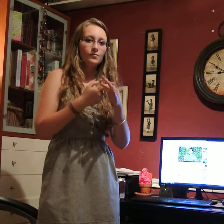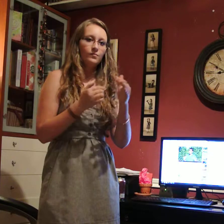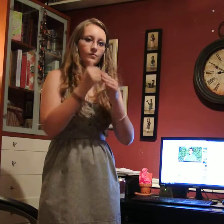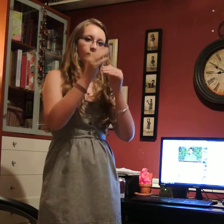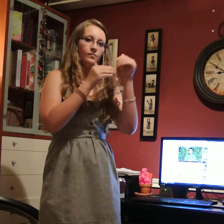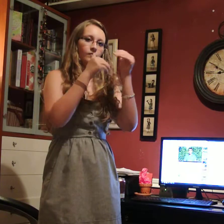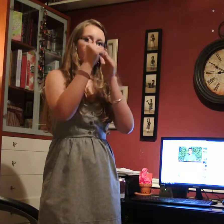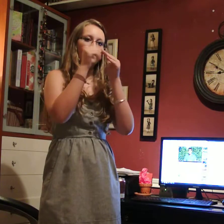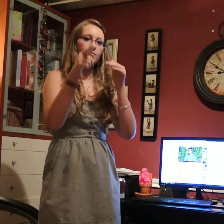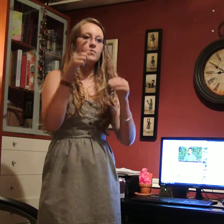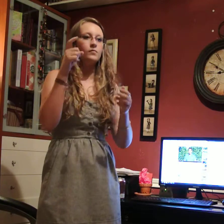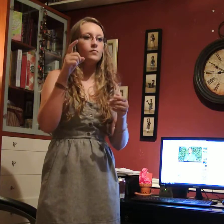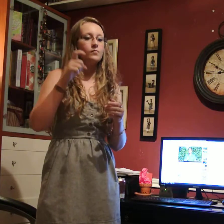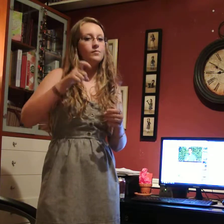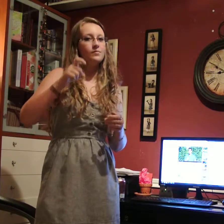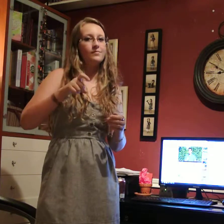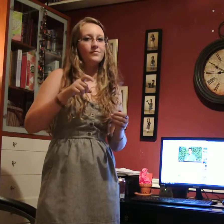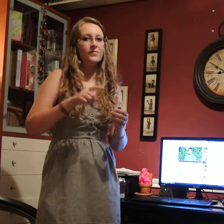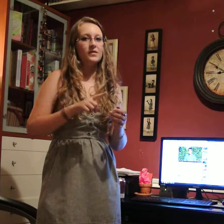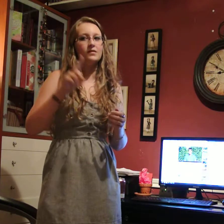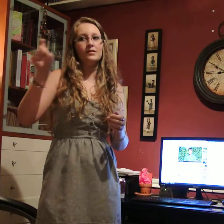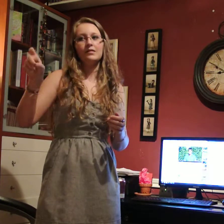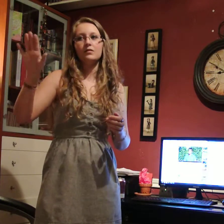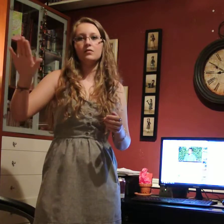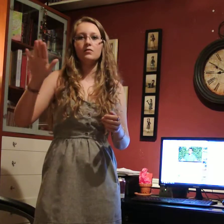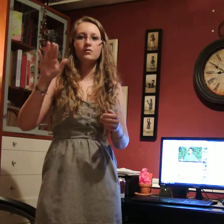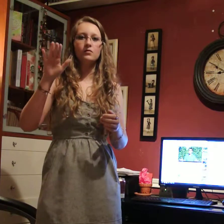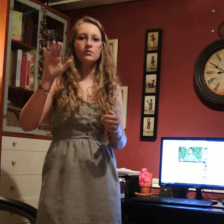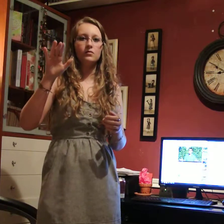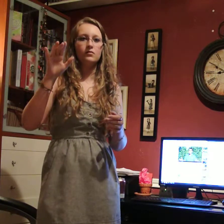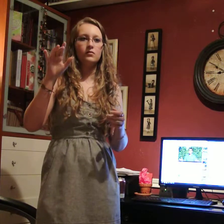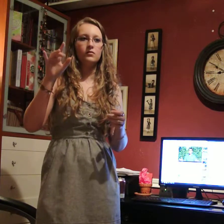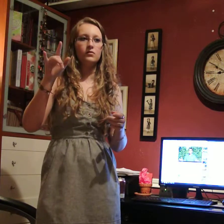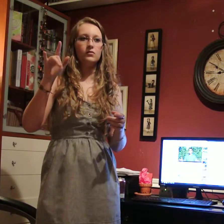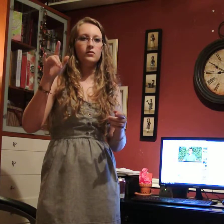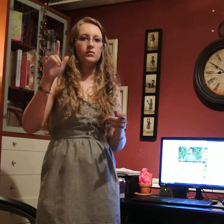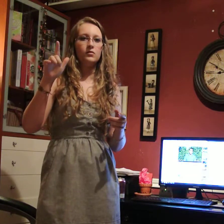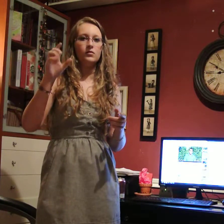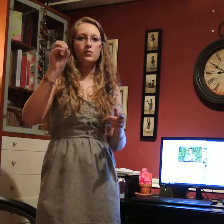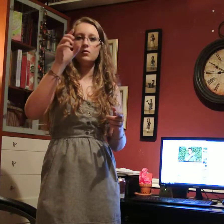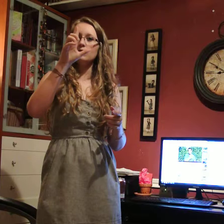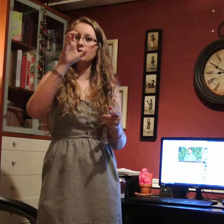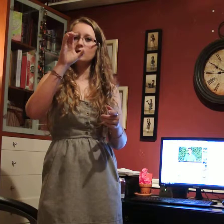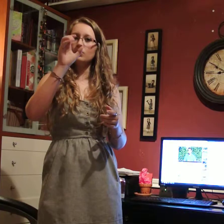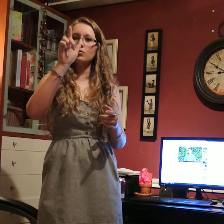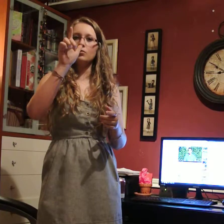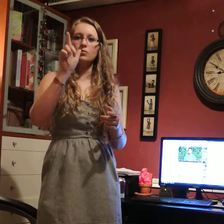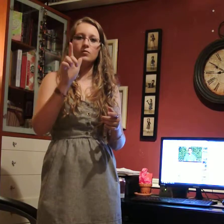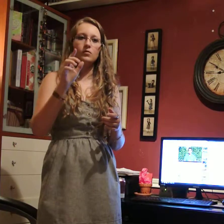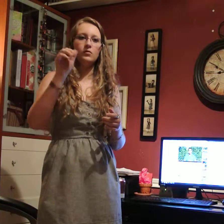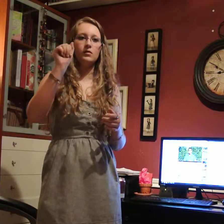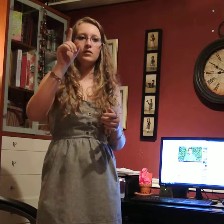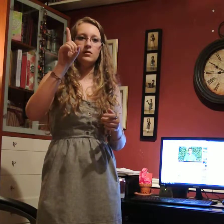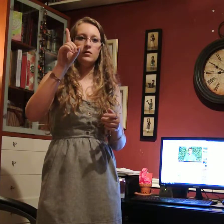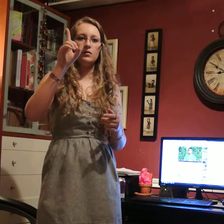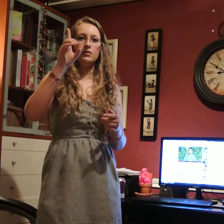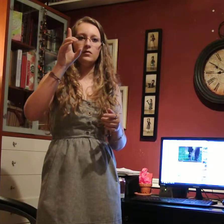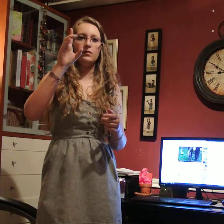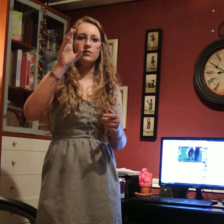certain square meterage, you might need to get approval. You don't want to finish your beautiful deck and then have to pull it all up again because you didn't get the thumbs up.